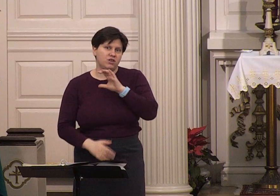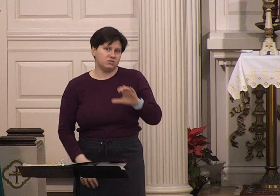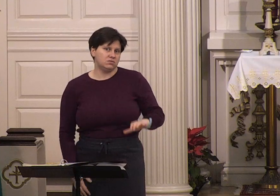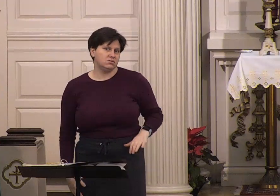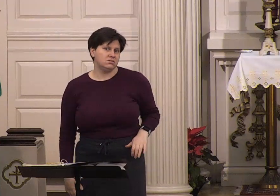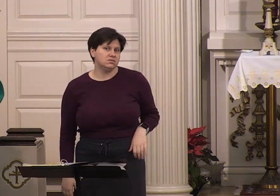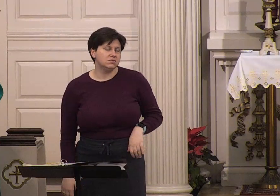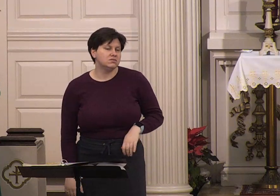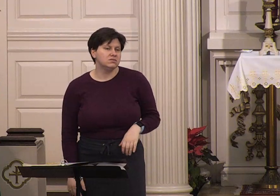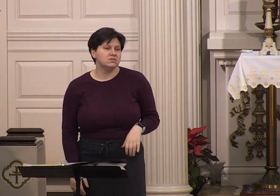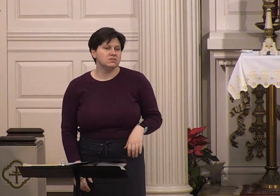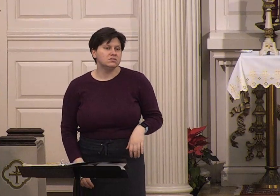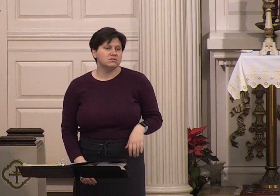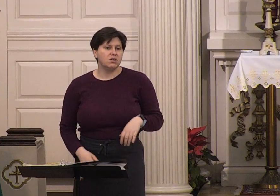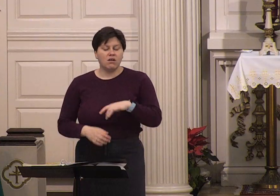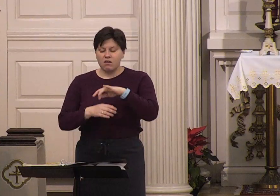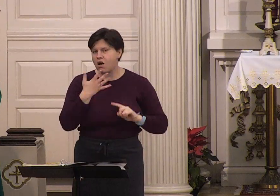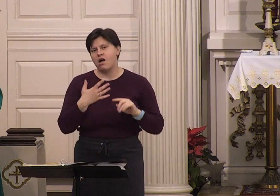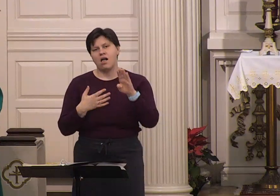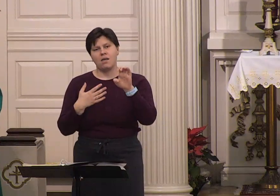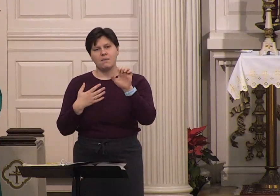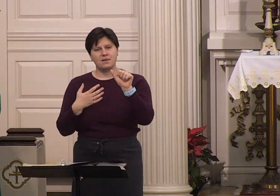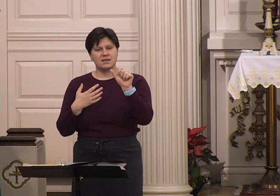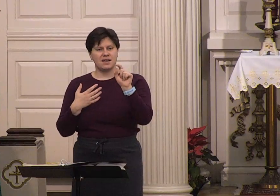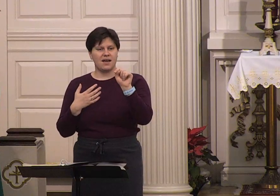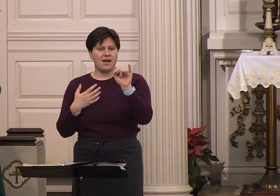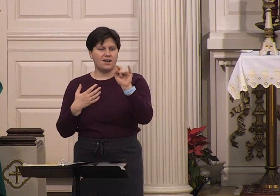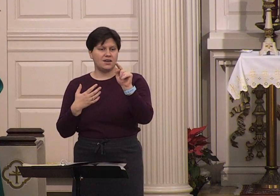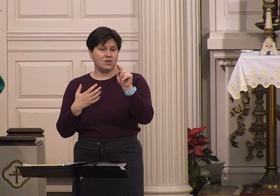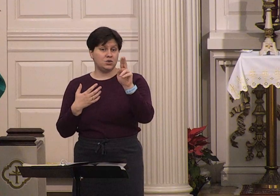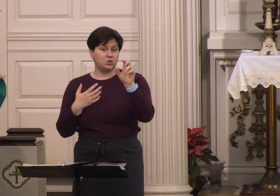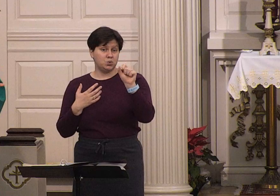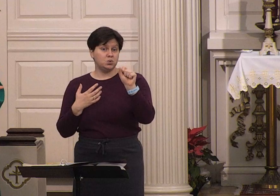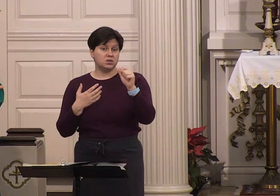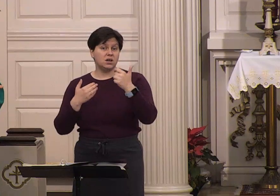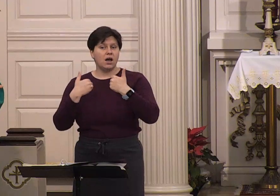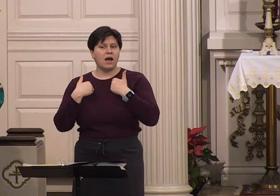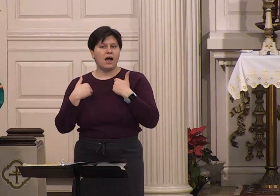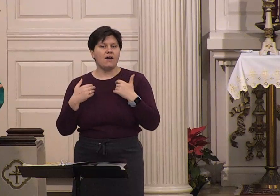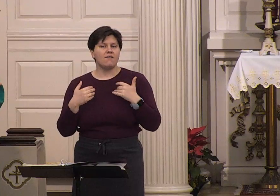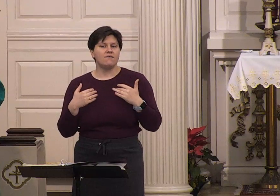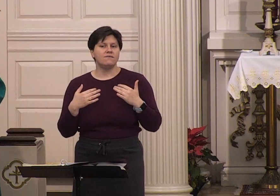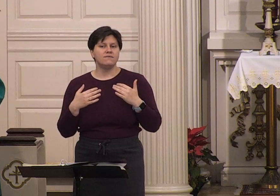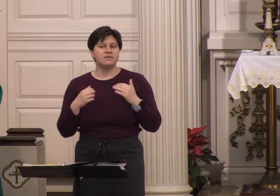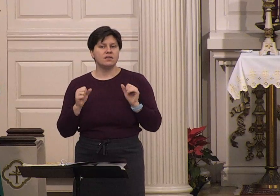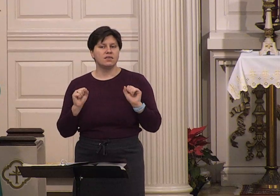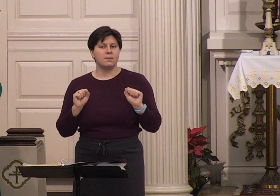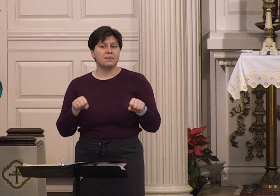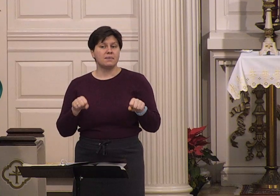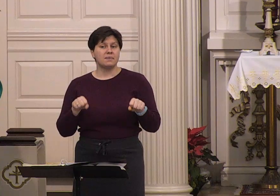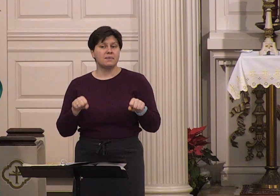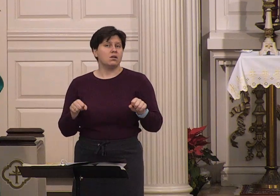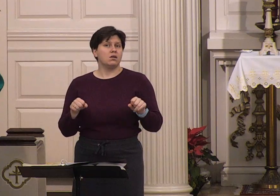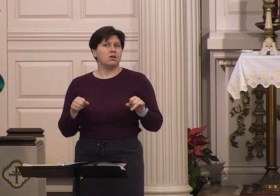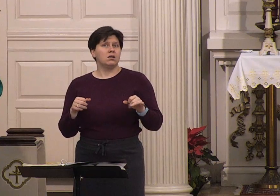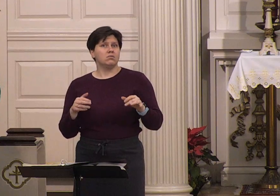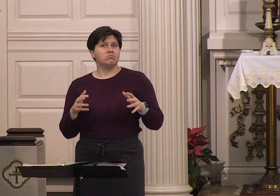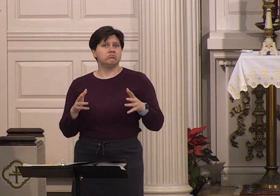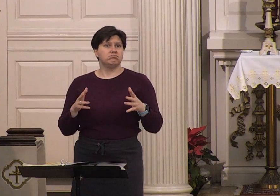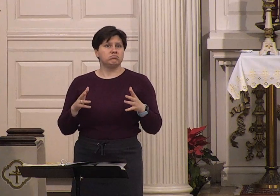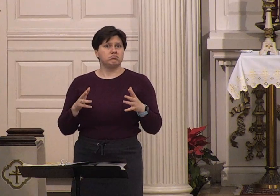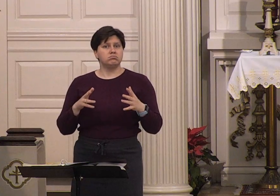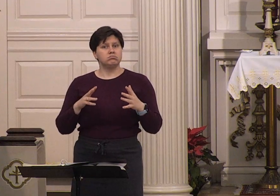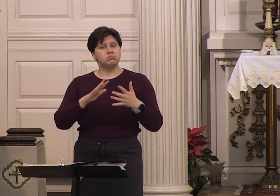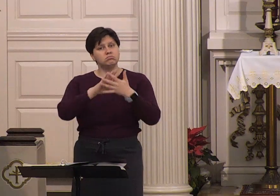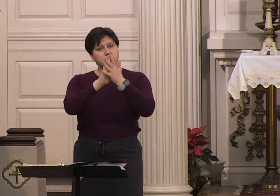All these Beatitudes come with this potential, the potential to be made aware